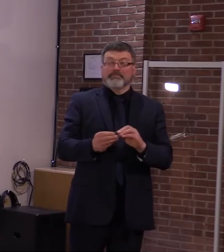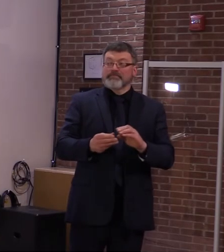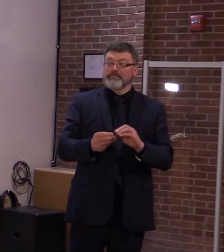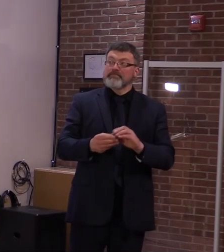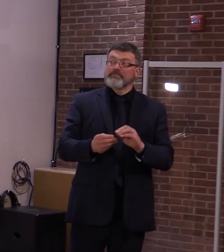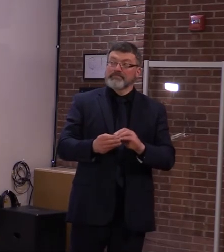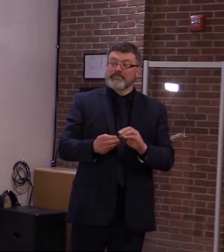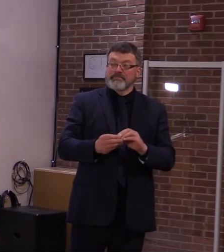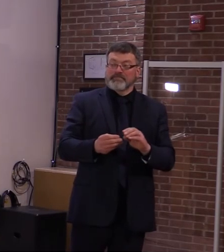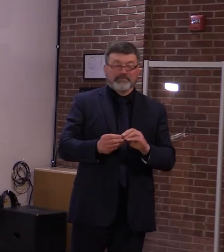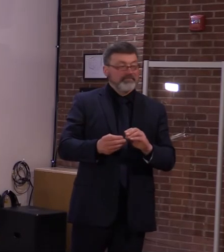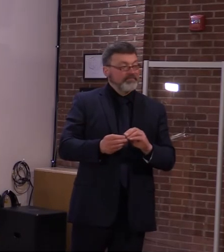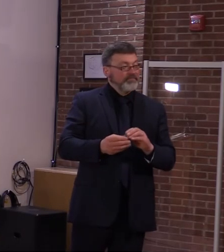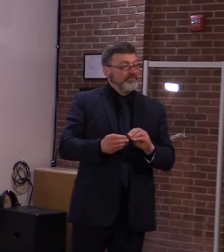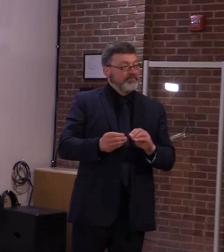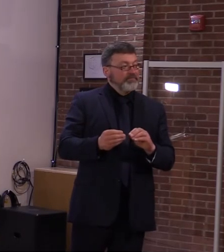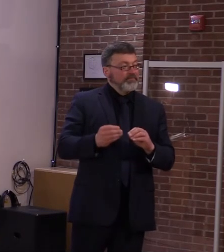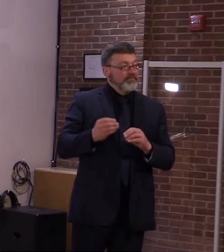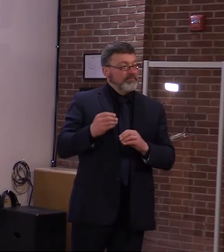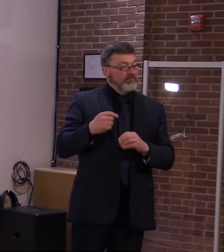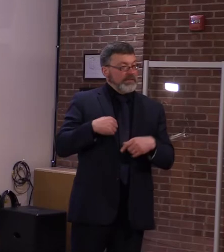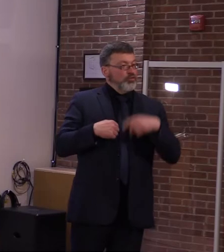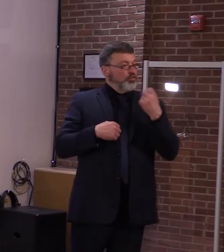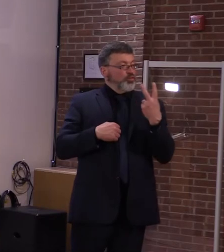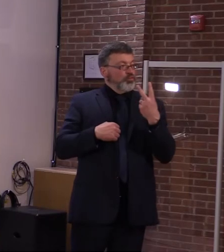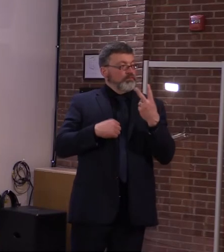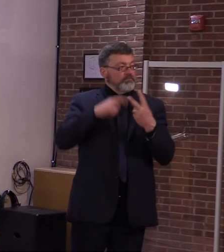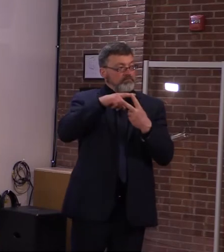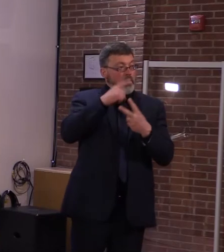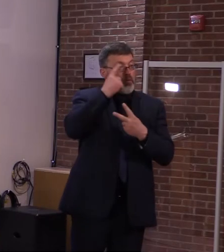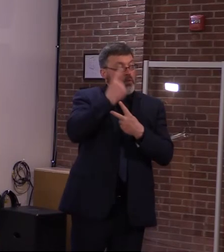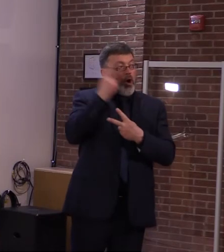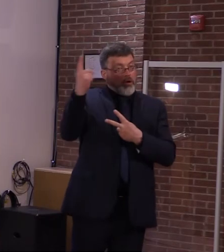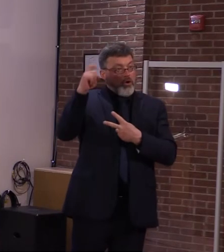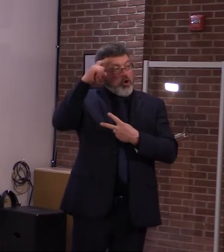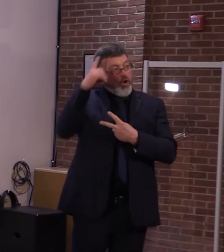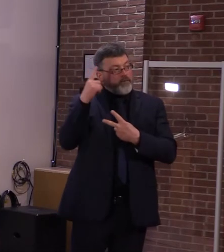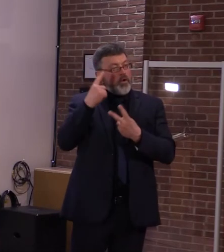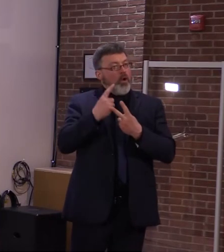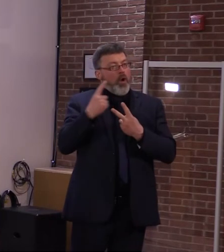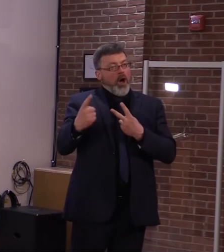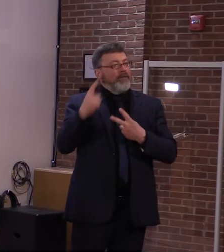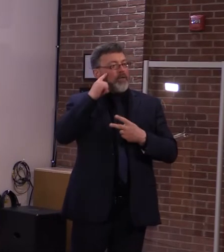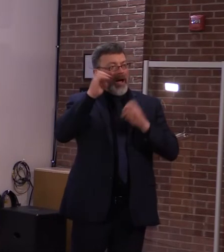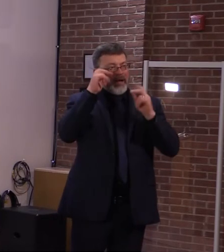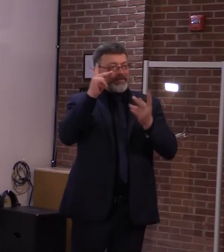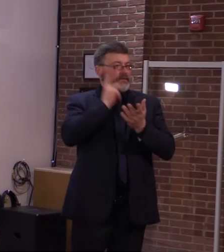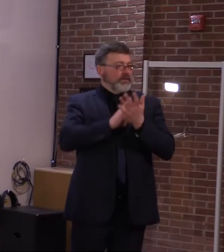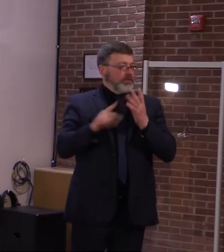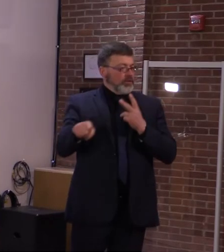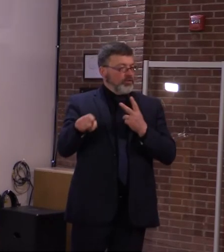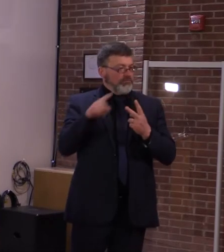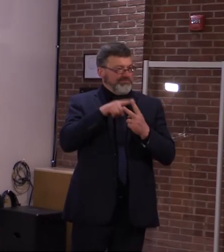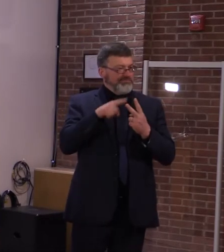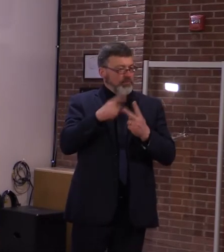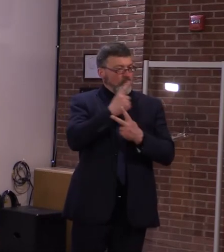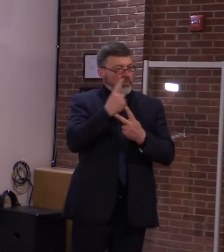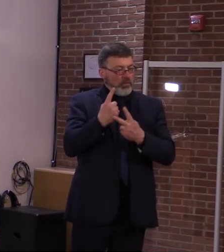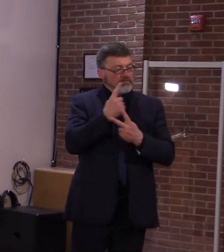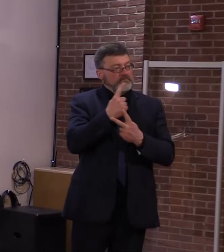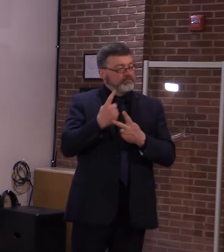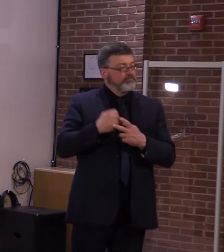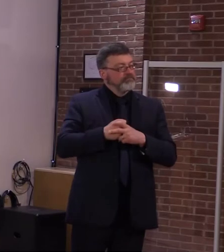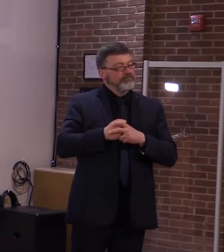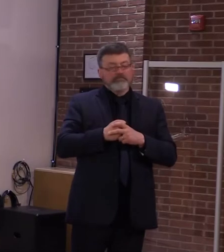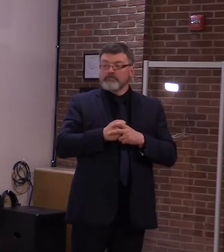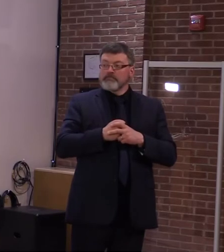questions, one for you and I think one for Secretary French. Governor, the legislature has been tackling how to implement a new per-pupil weighting formula for